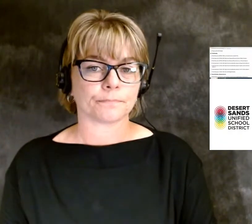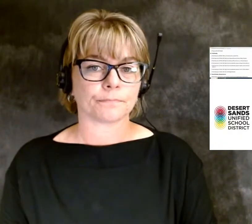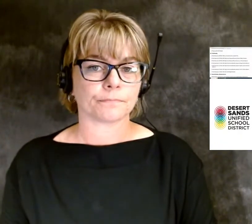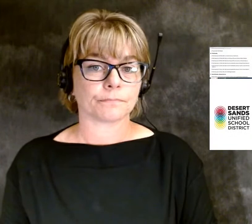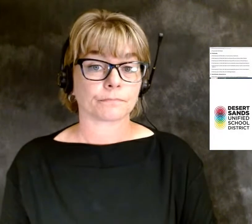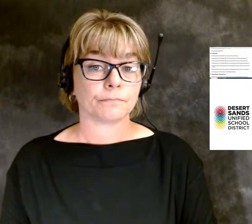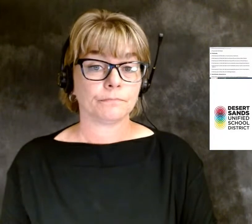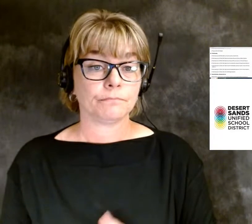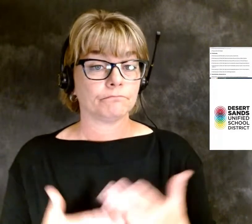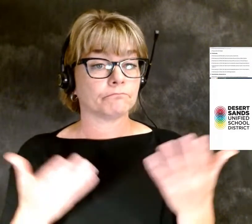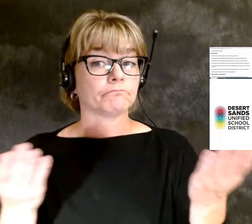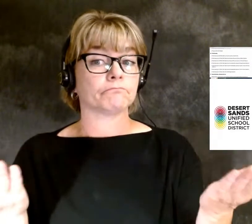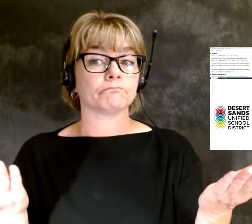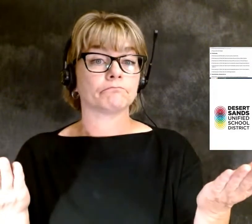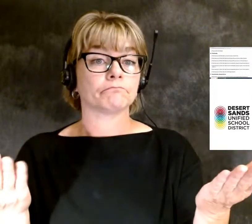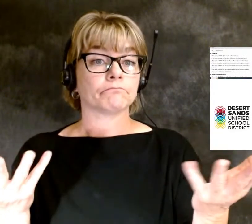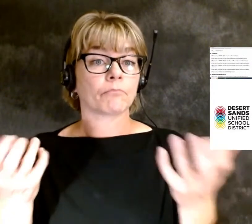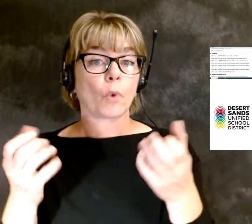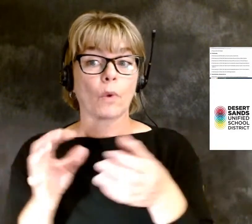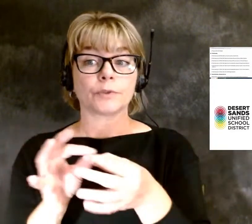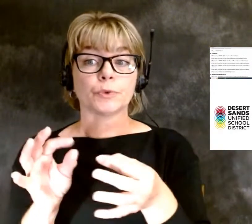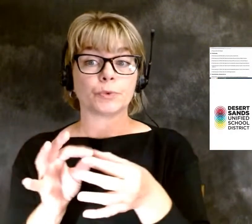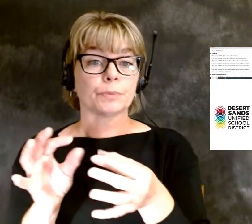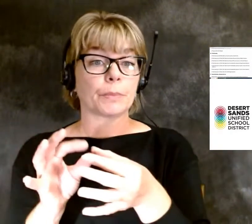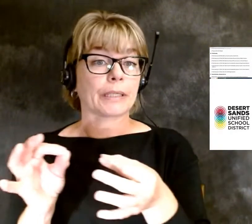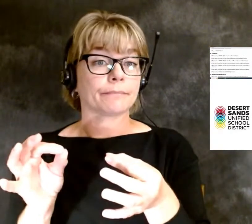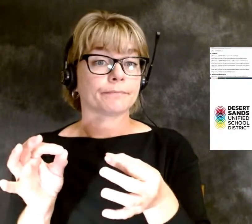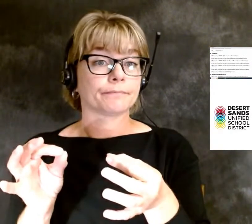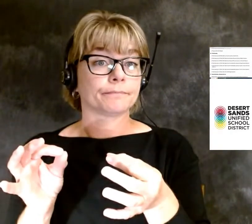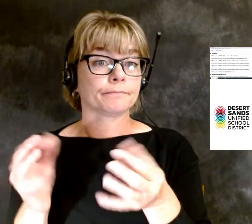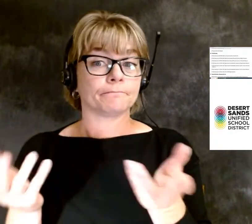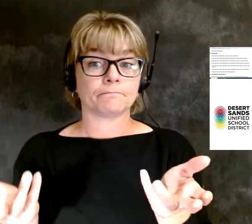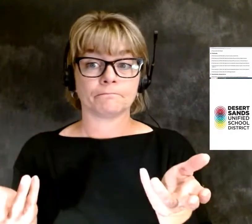Is there anyone wishing to speak on this item?